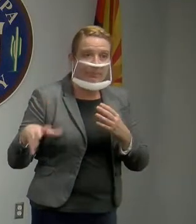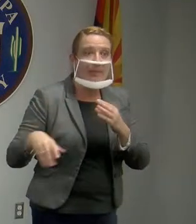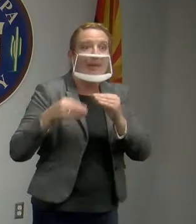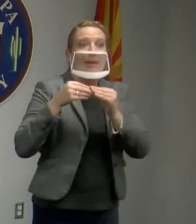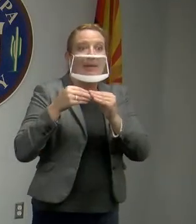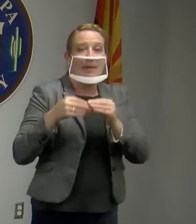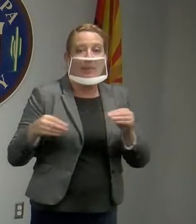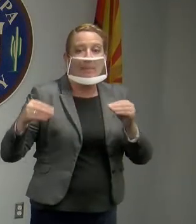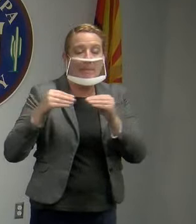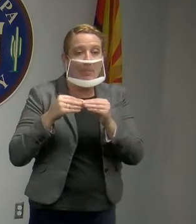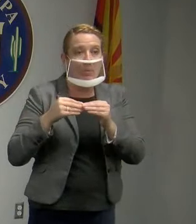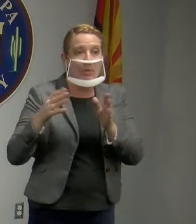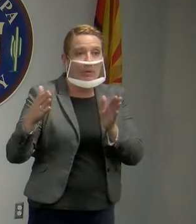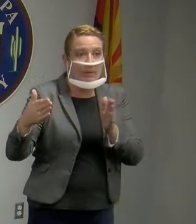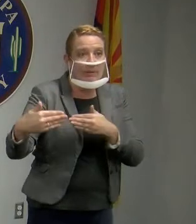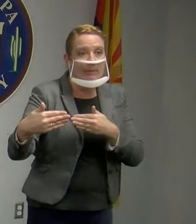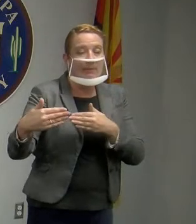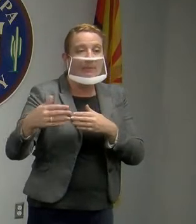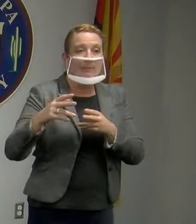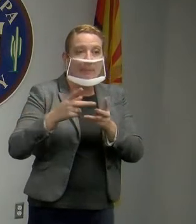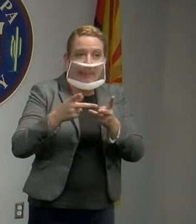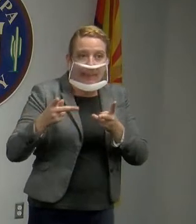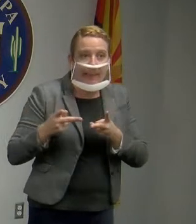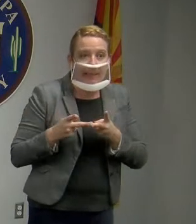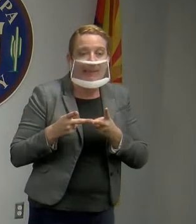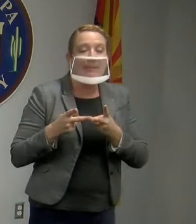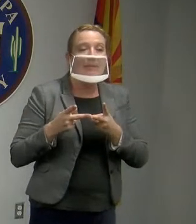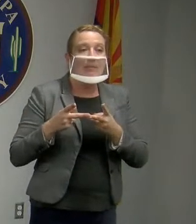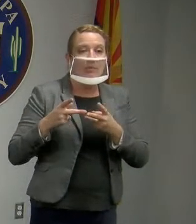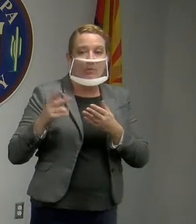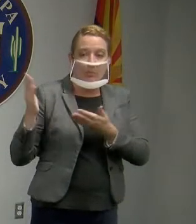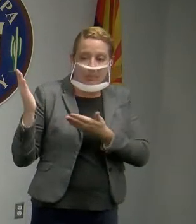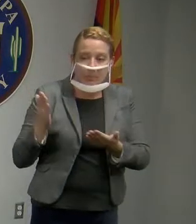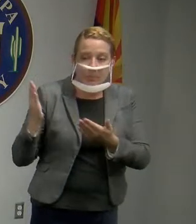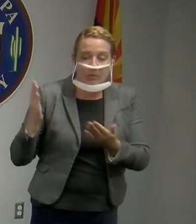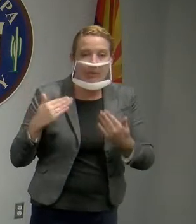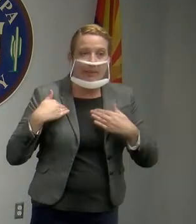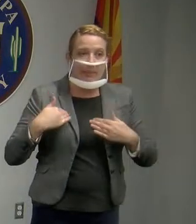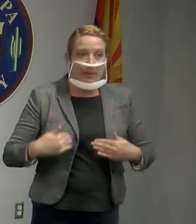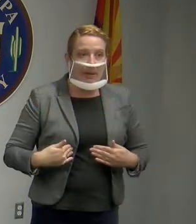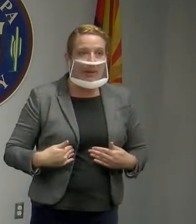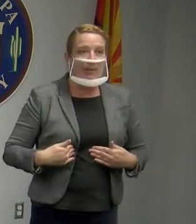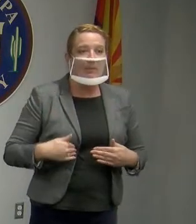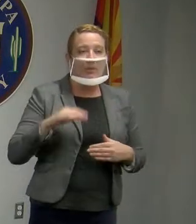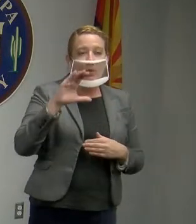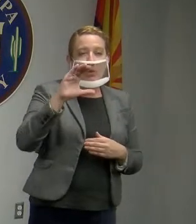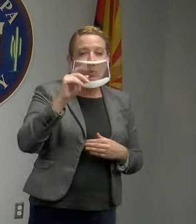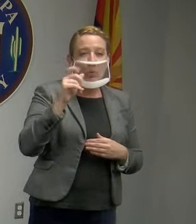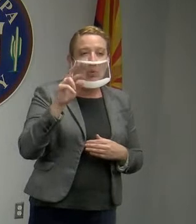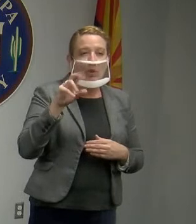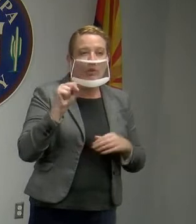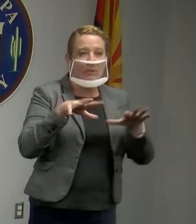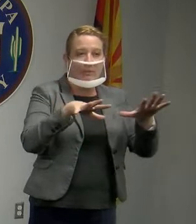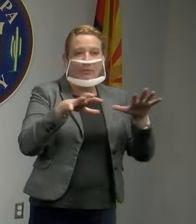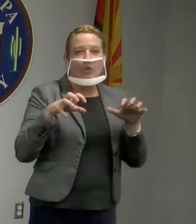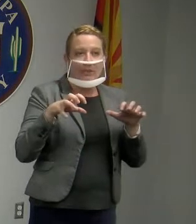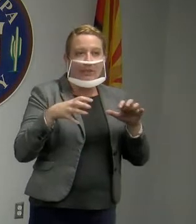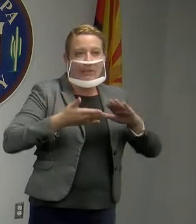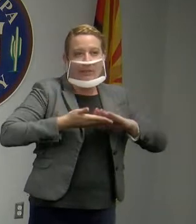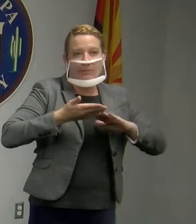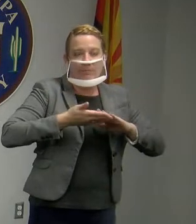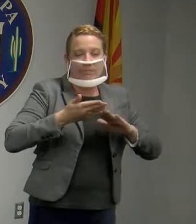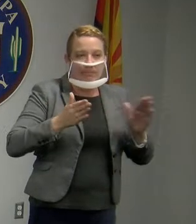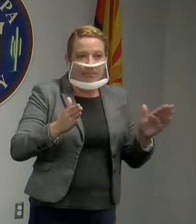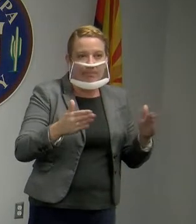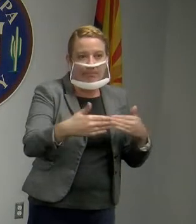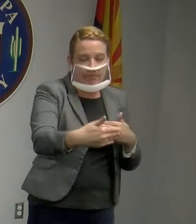to, we already had contracts in place to deal with this and bring in portable coolers as necessary. Because we don't